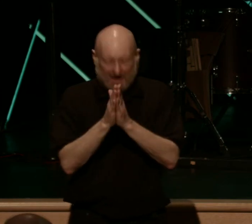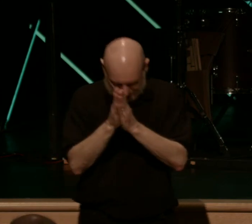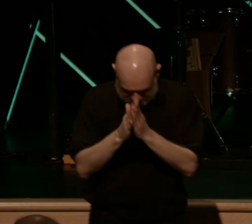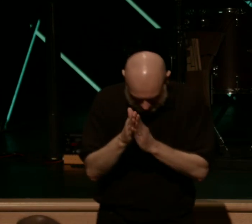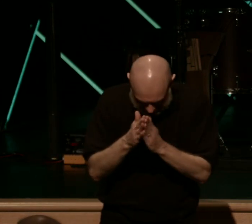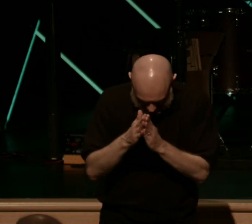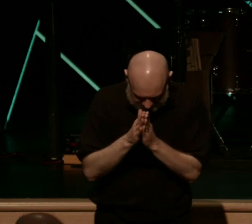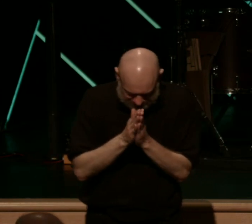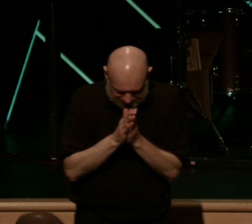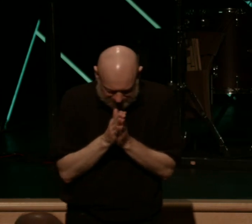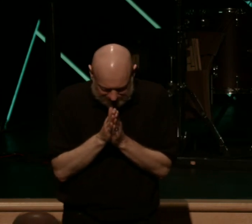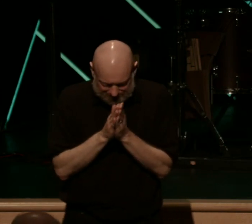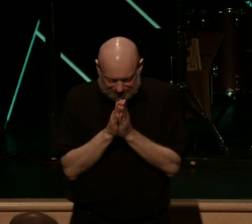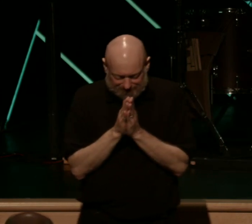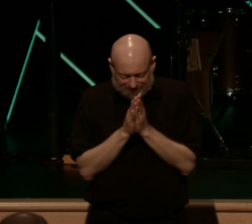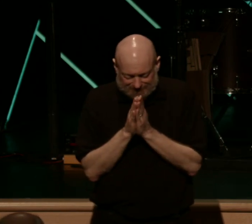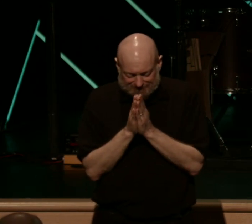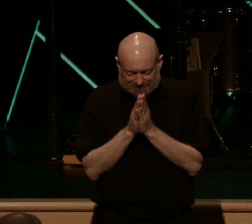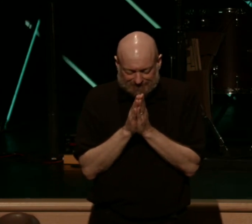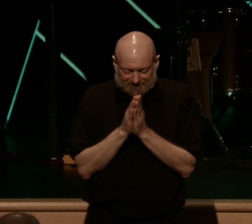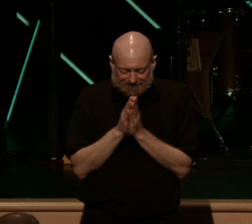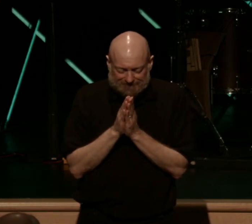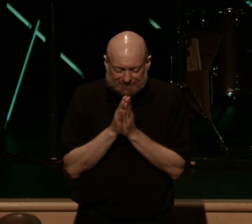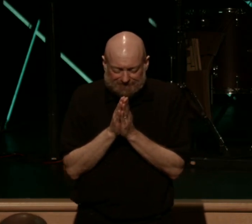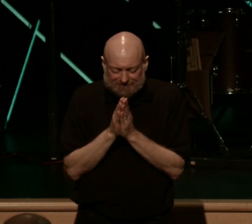Let's pray.